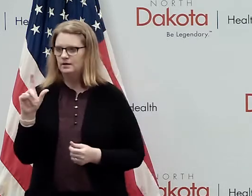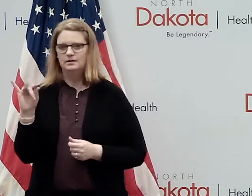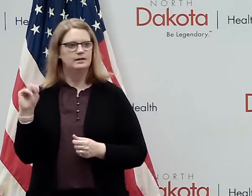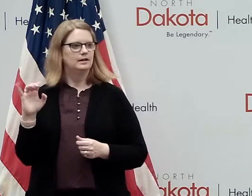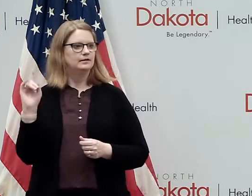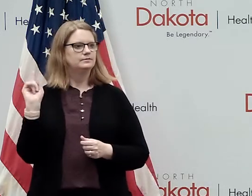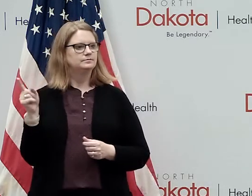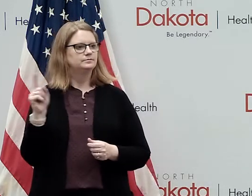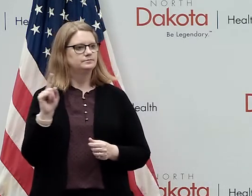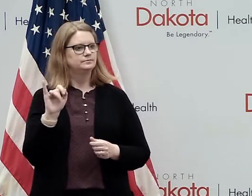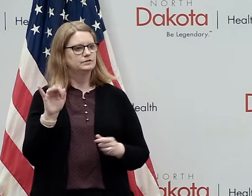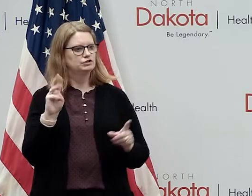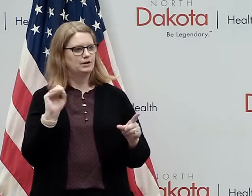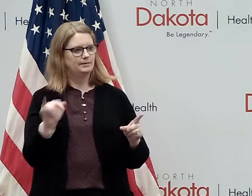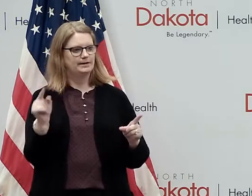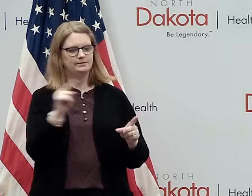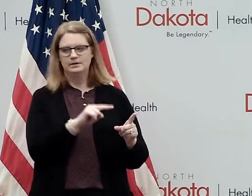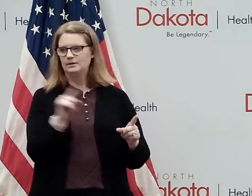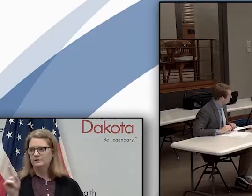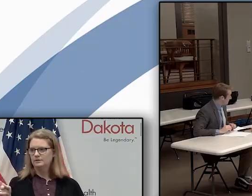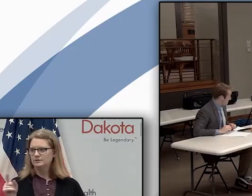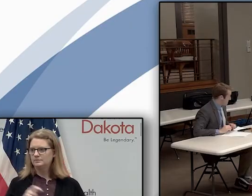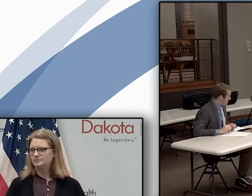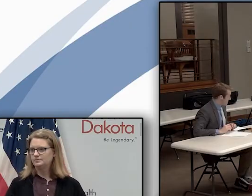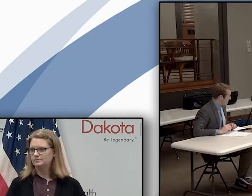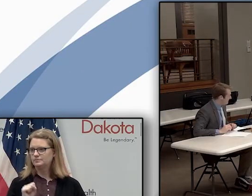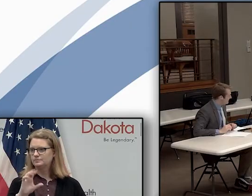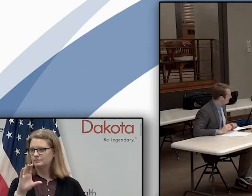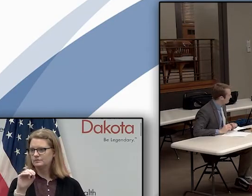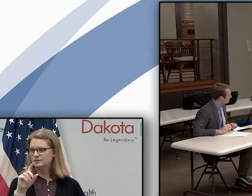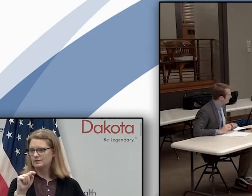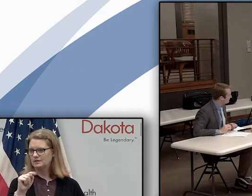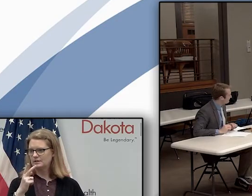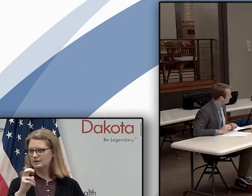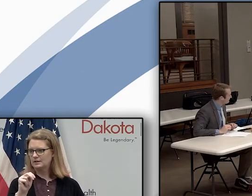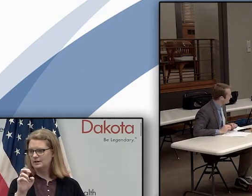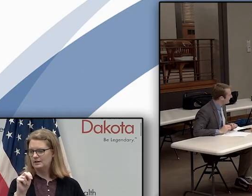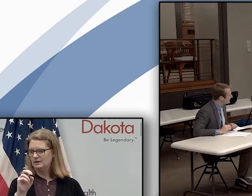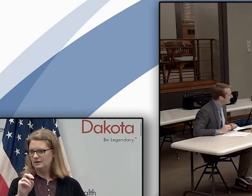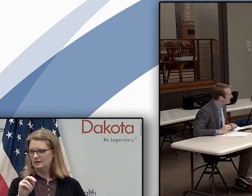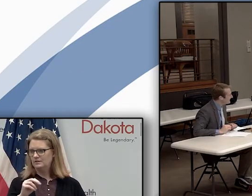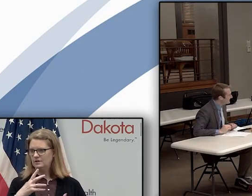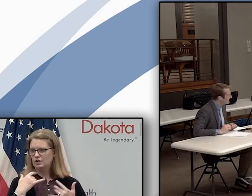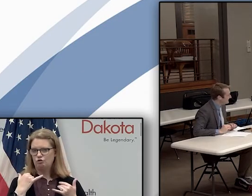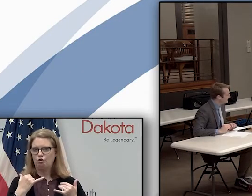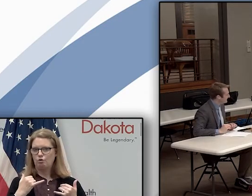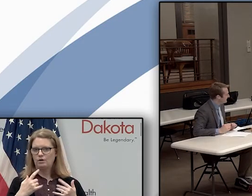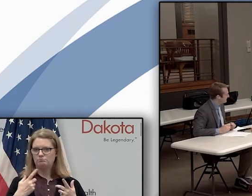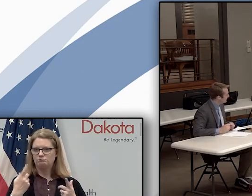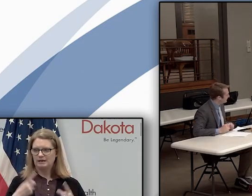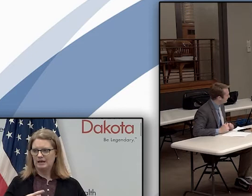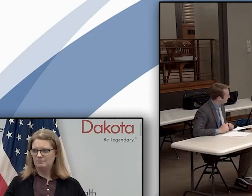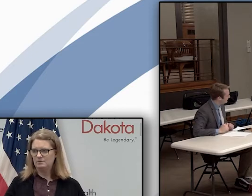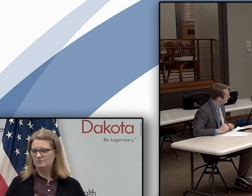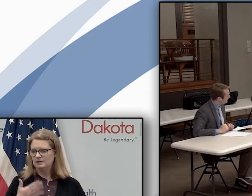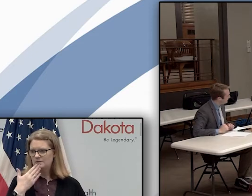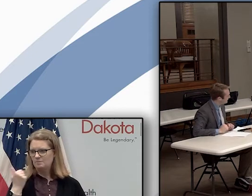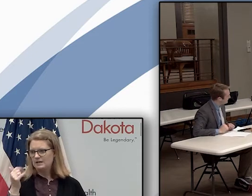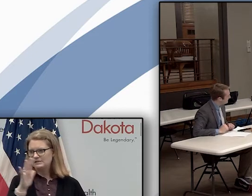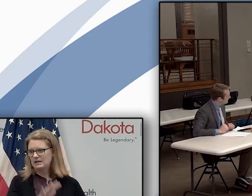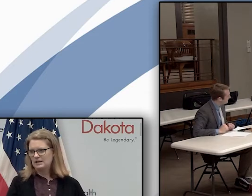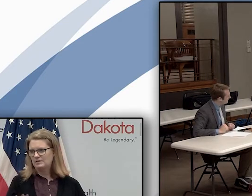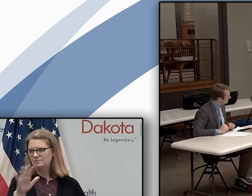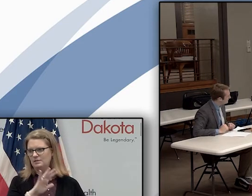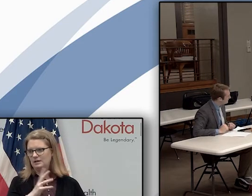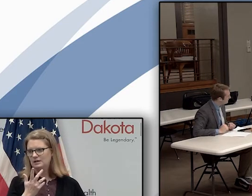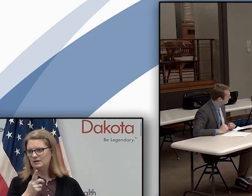I think Jeremy next. Scott Hennon, based on current trends, what is your best estimate on when senior